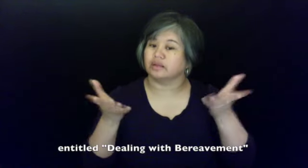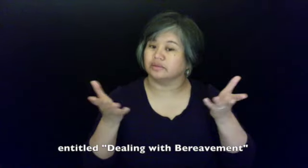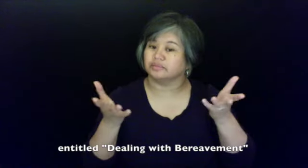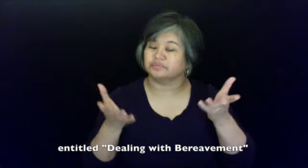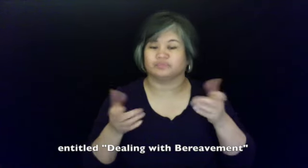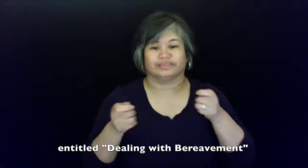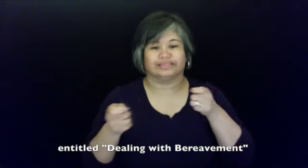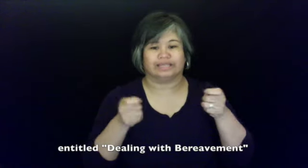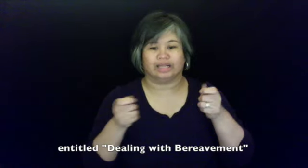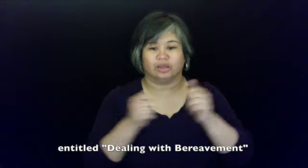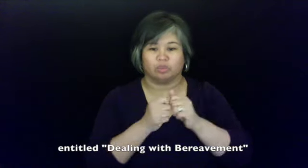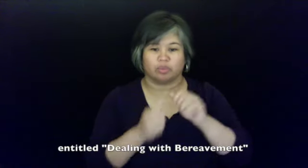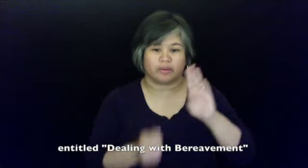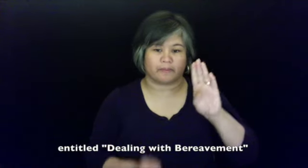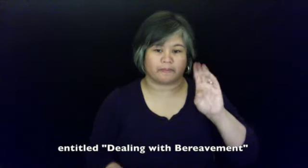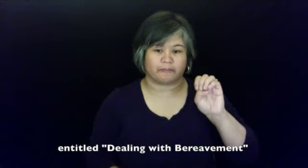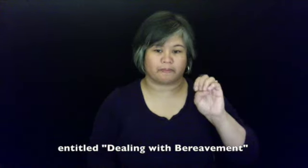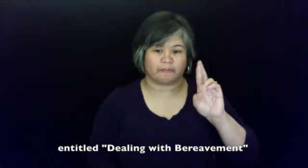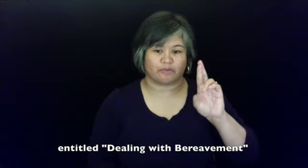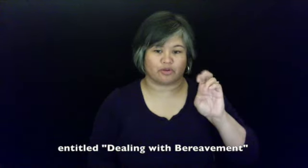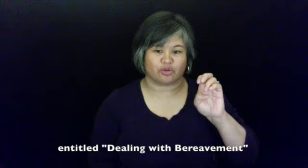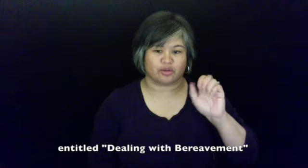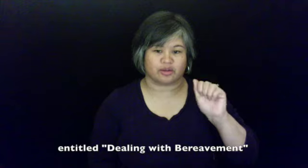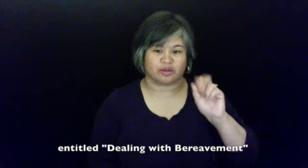entitled Dealing with Bereavement.